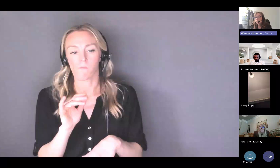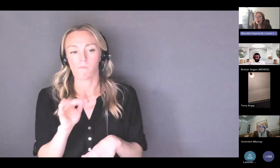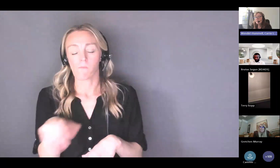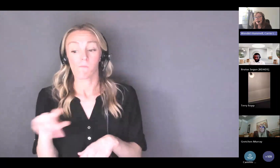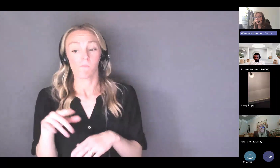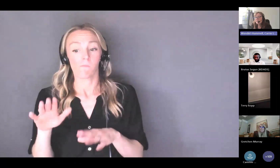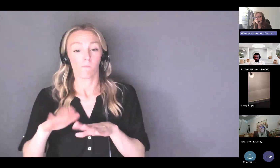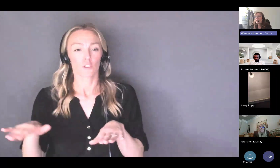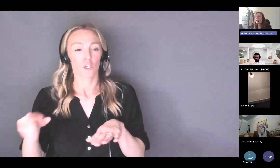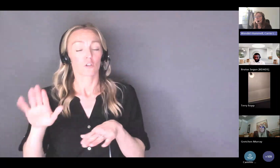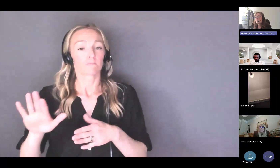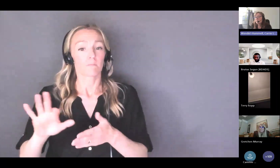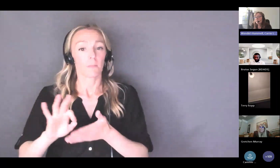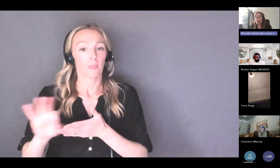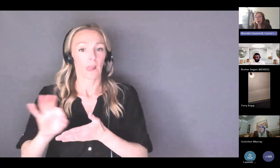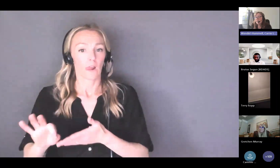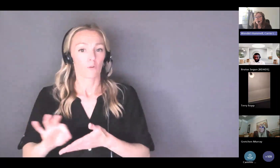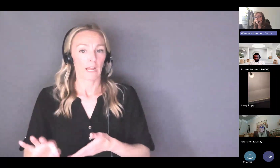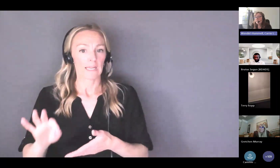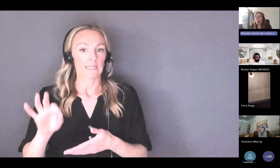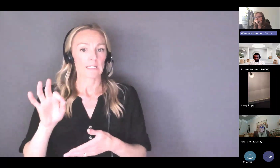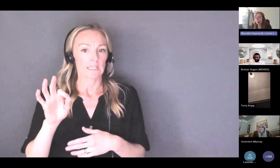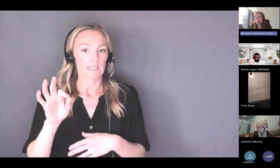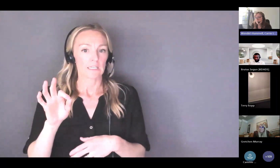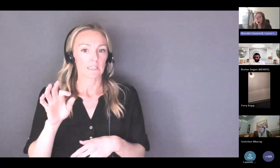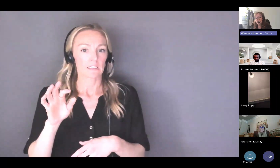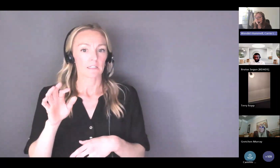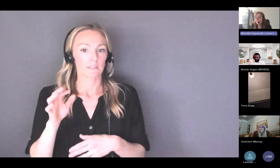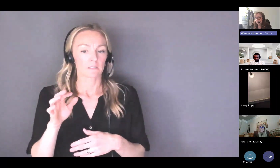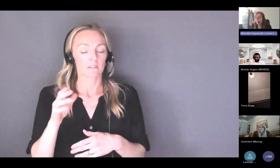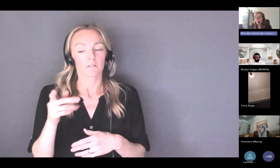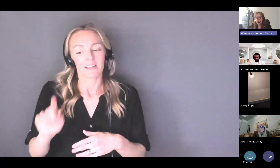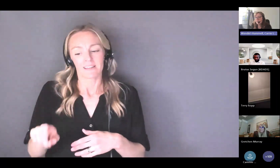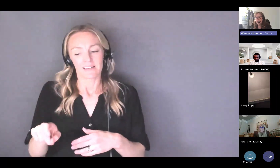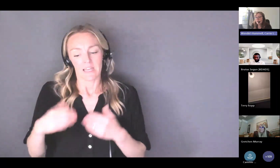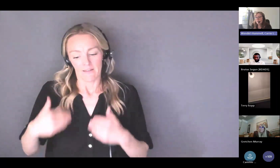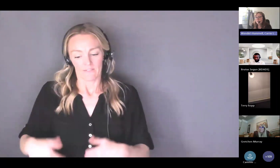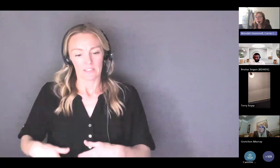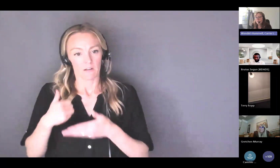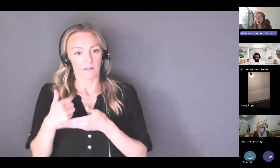be rated as, well, they would still be rated as, hey, they need physical assistance or they